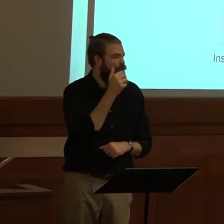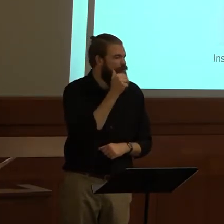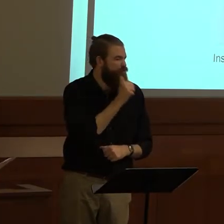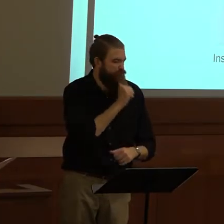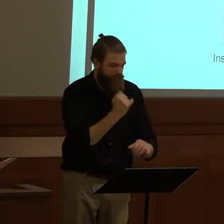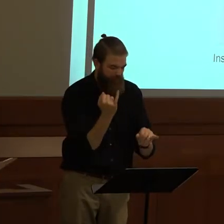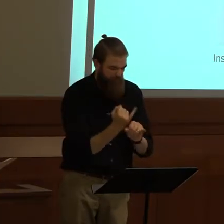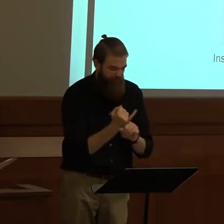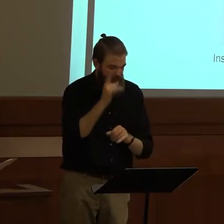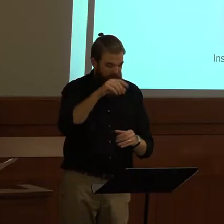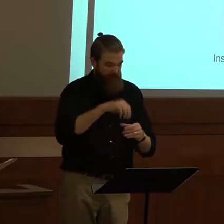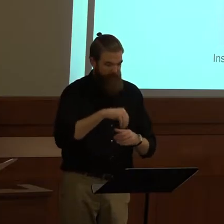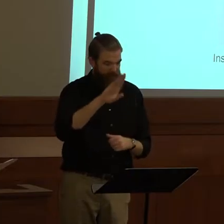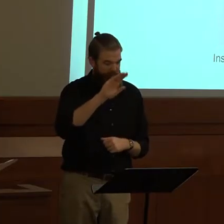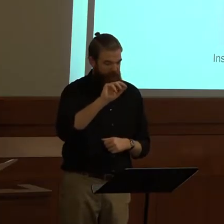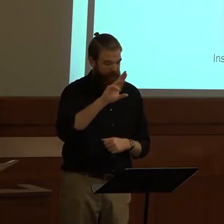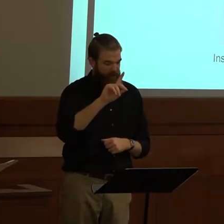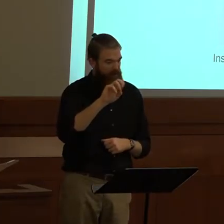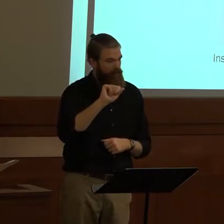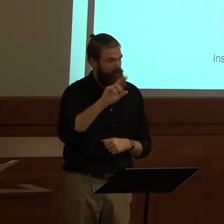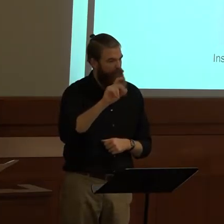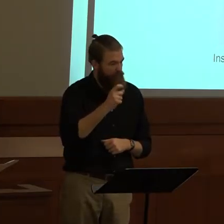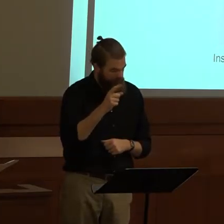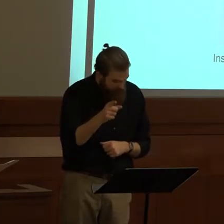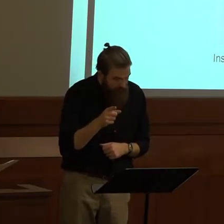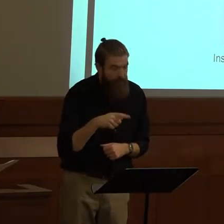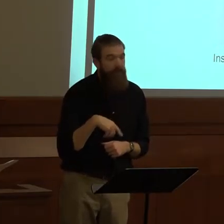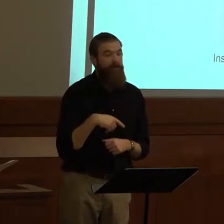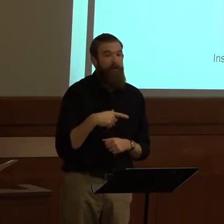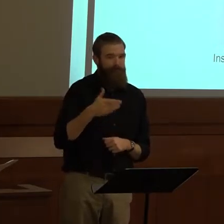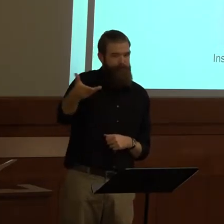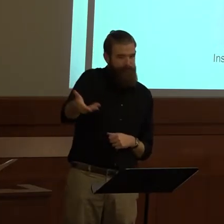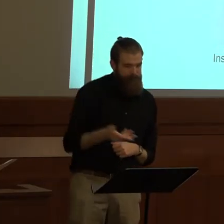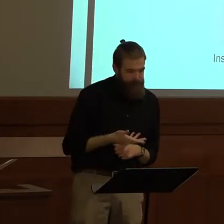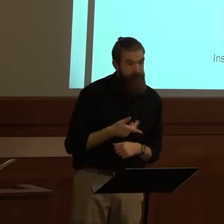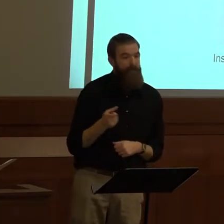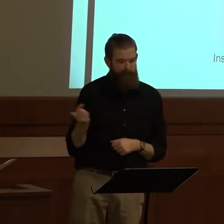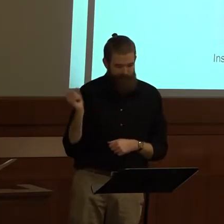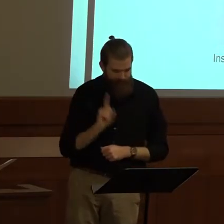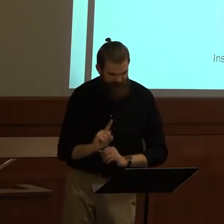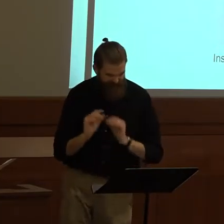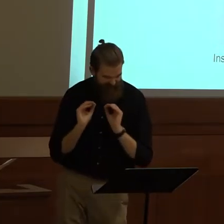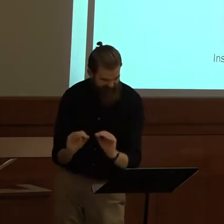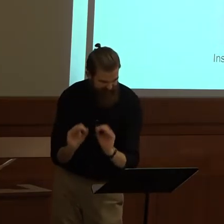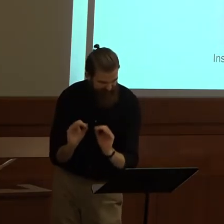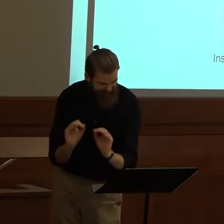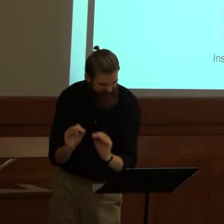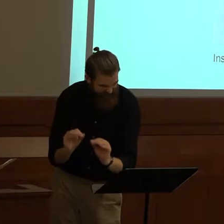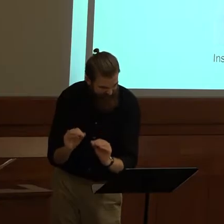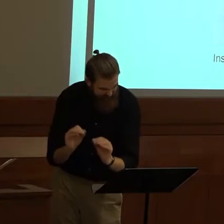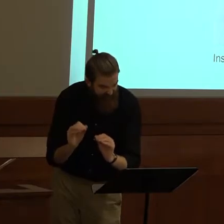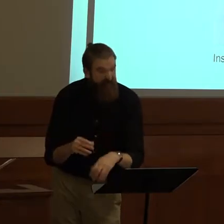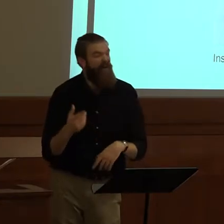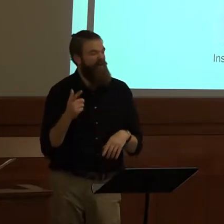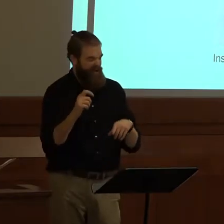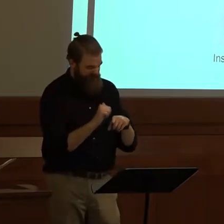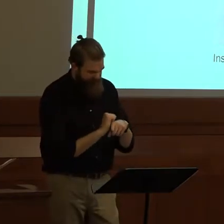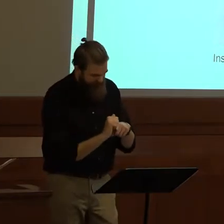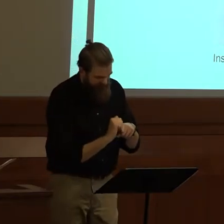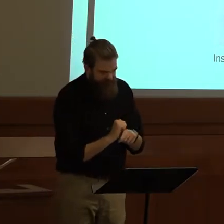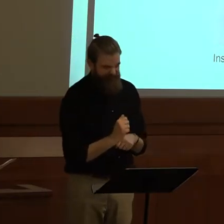this, it's a quote, "The superior of the Institute for Deaf Mutes, Mother Angelique, encouraged the young mother,